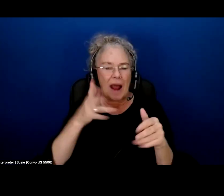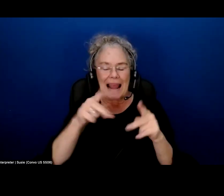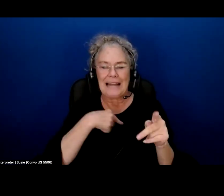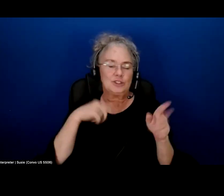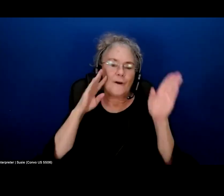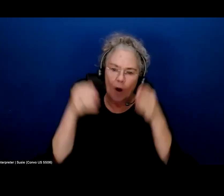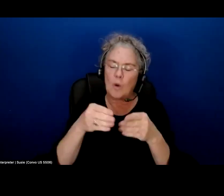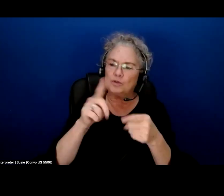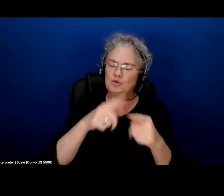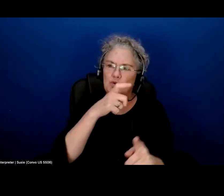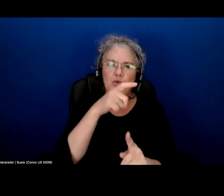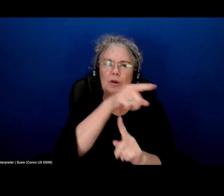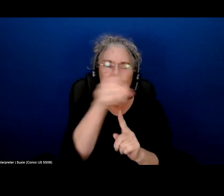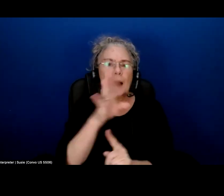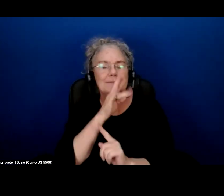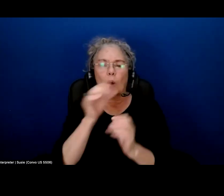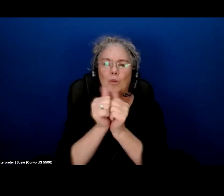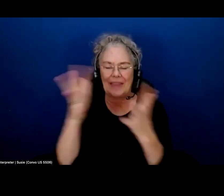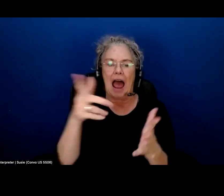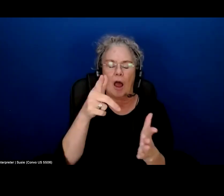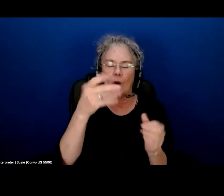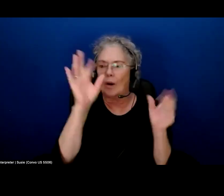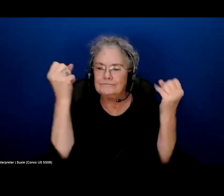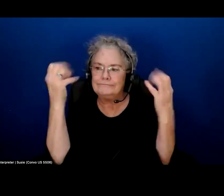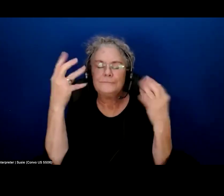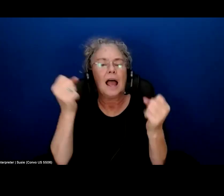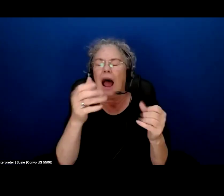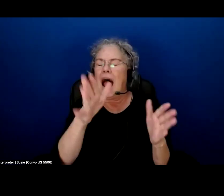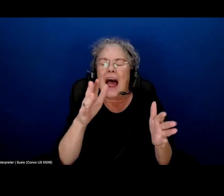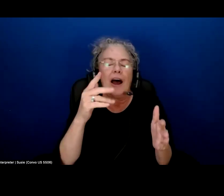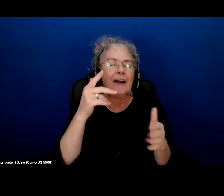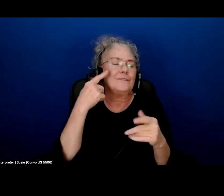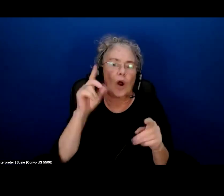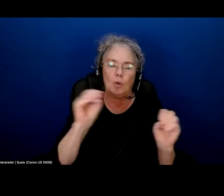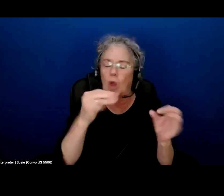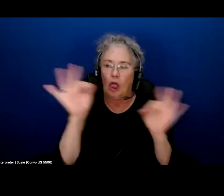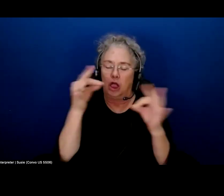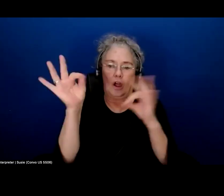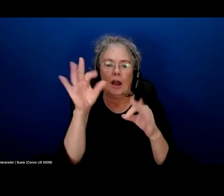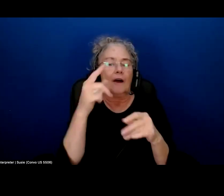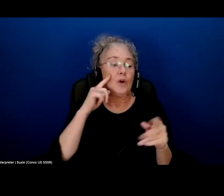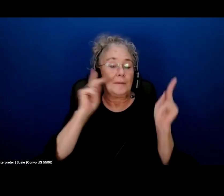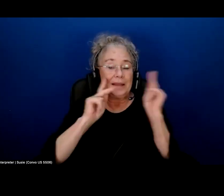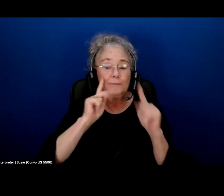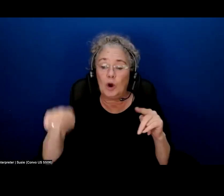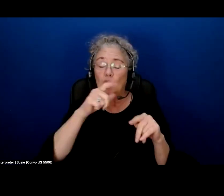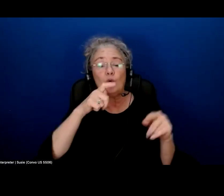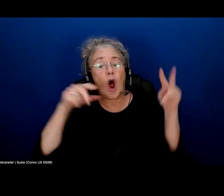the people that are speaking without distractions. As far as folks that are